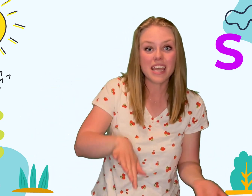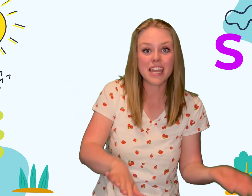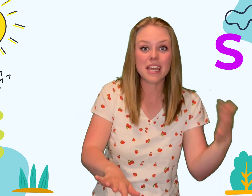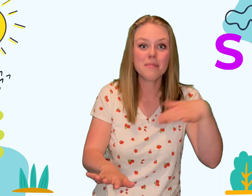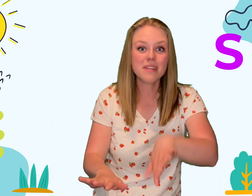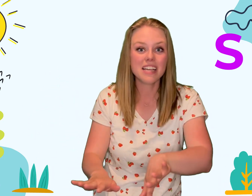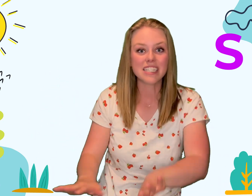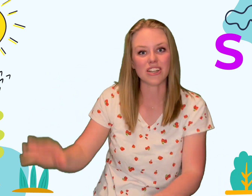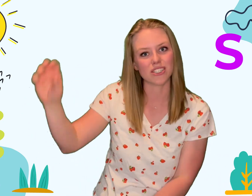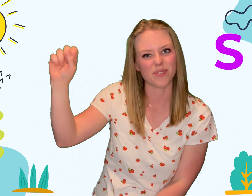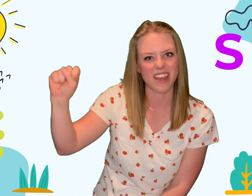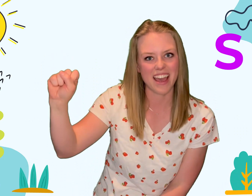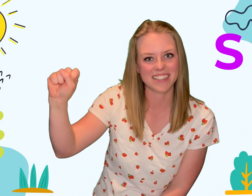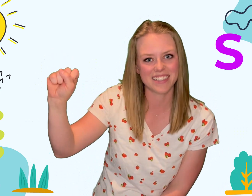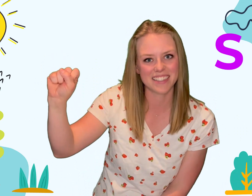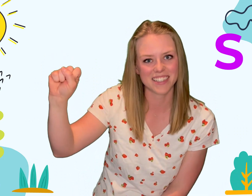Swim starts with S.